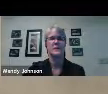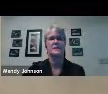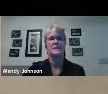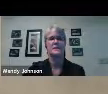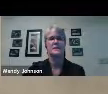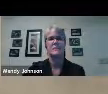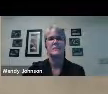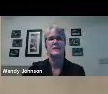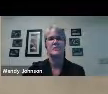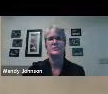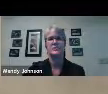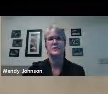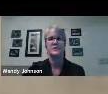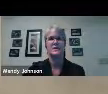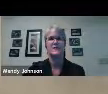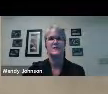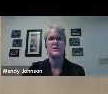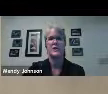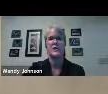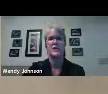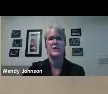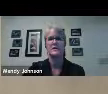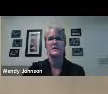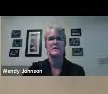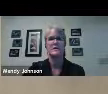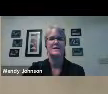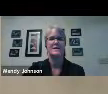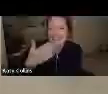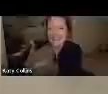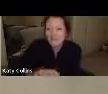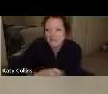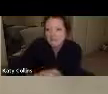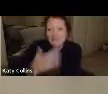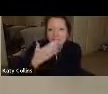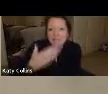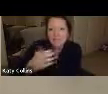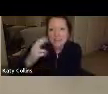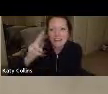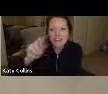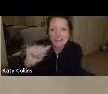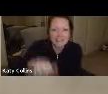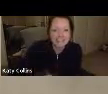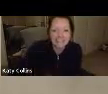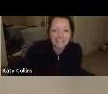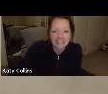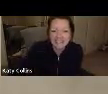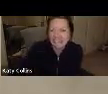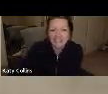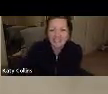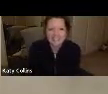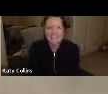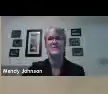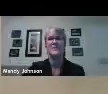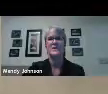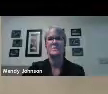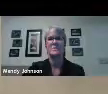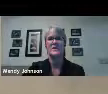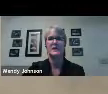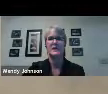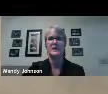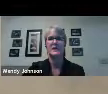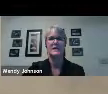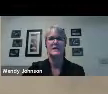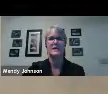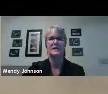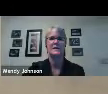Katie would like to stop interpreting and have a break. Thank you. Thank you, Shauna. Shauna, are you up